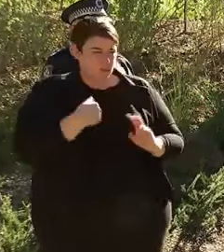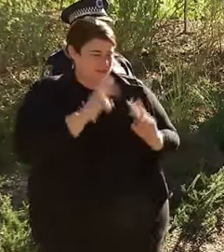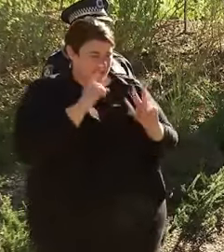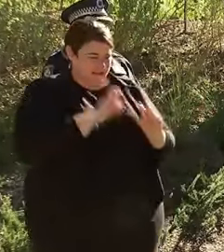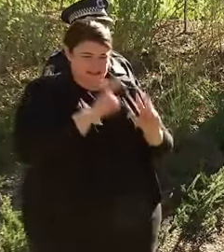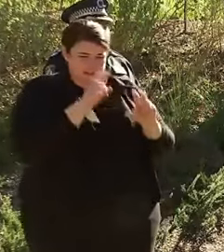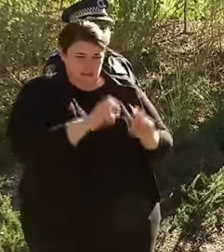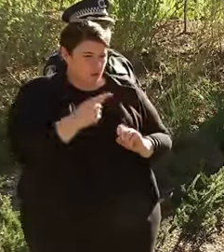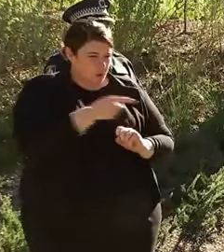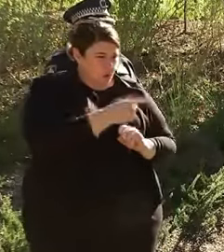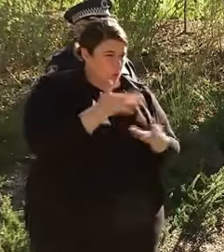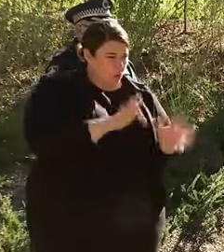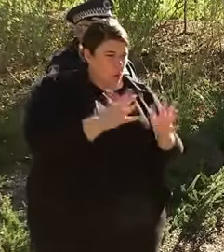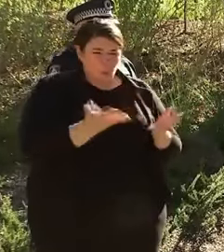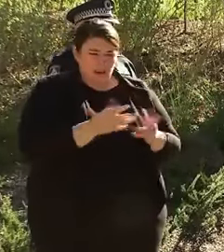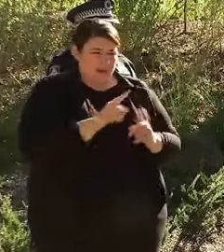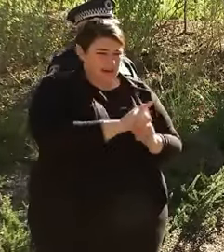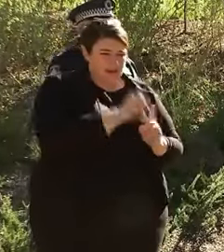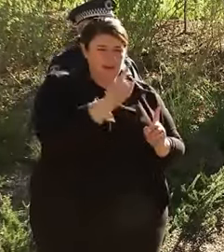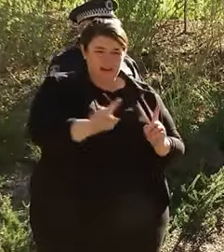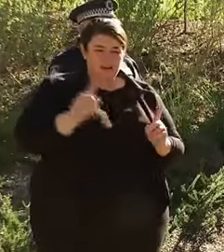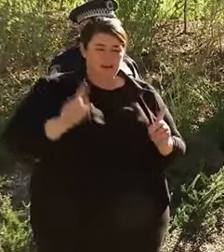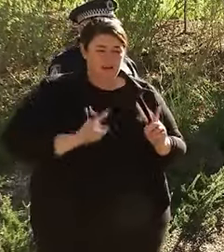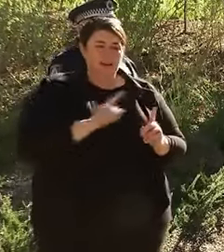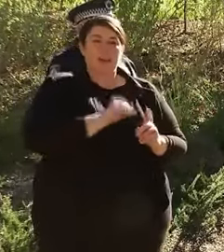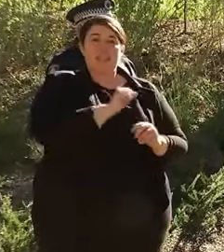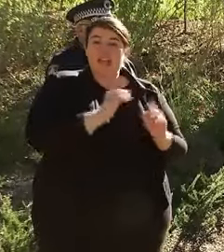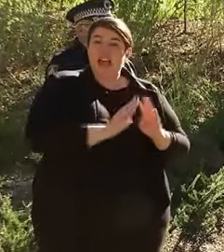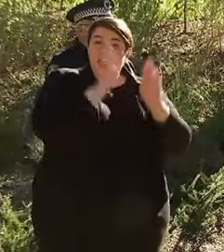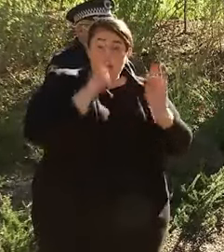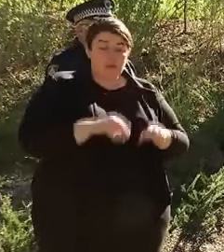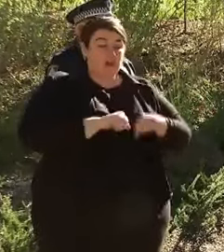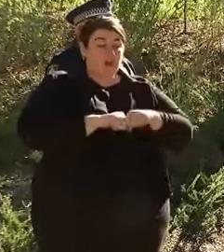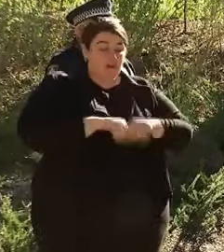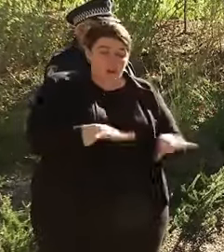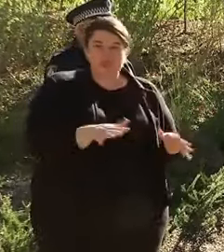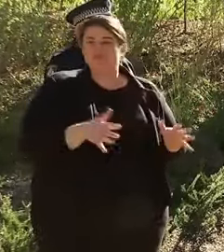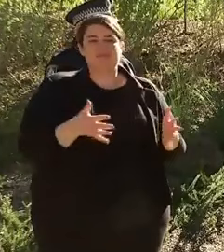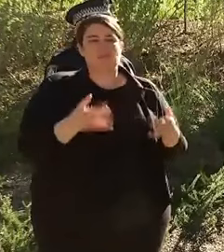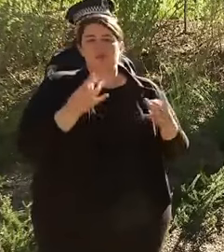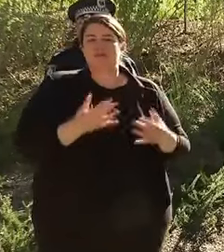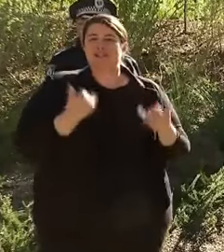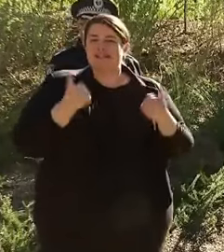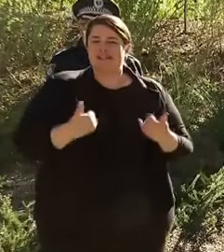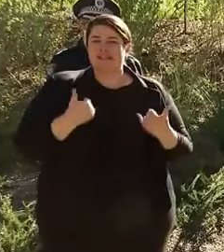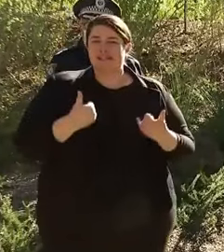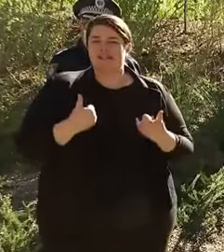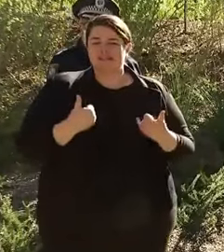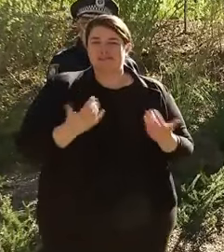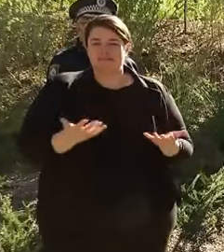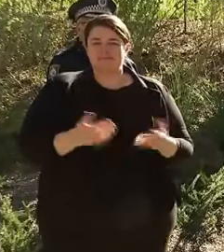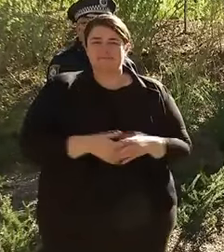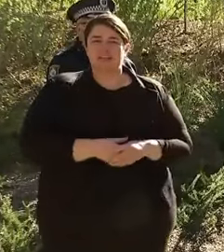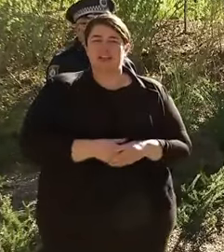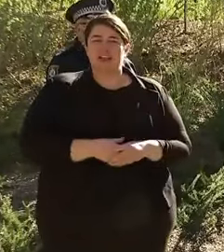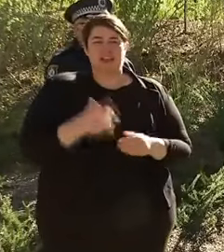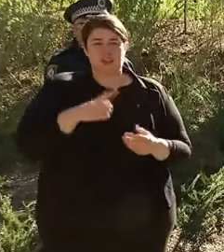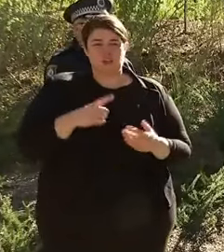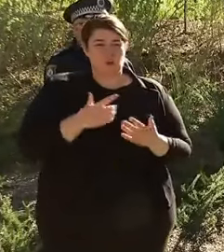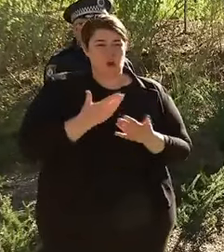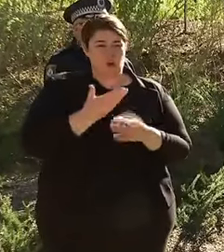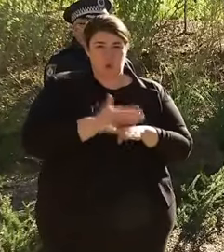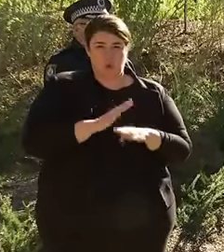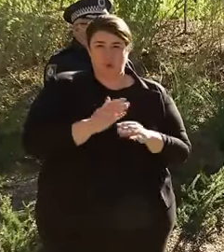those cases, finding them, and then finding that they're household contacts by the time we've got to them. So that's why we were seeing a large number of